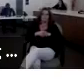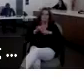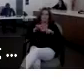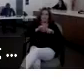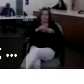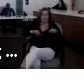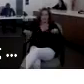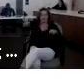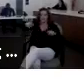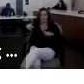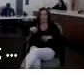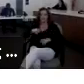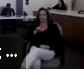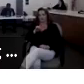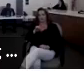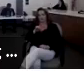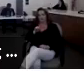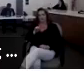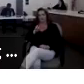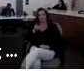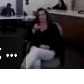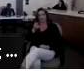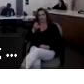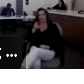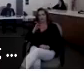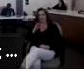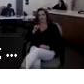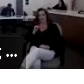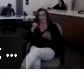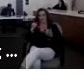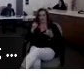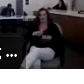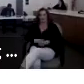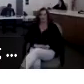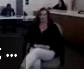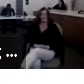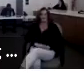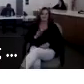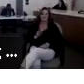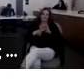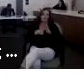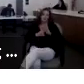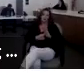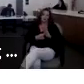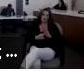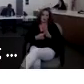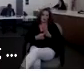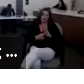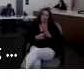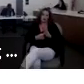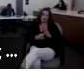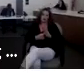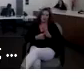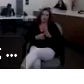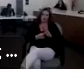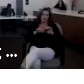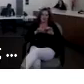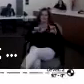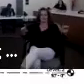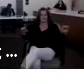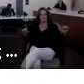now. I'll show you in this section, the west wing is the higher